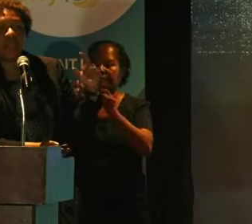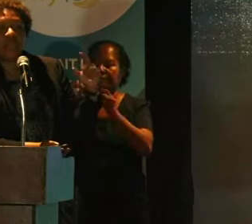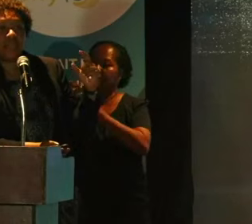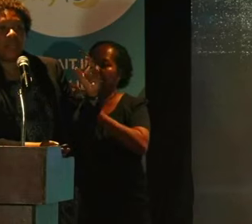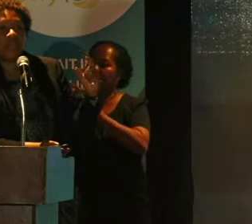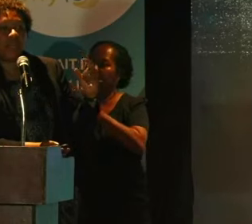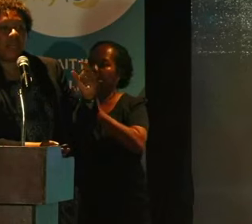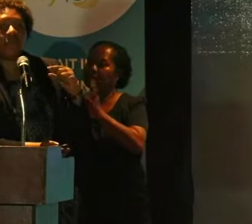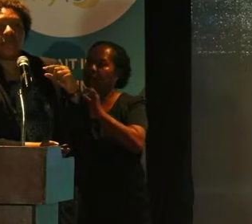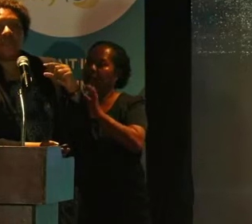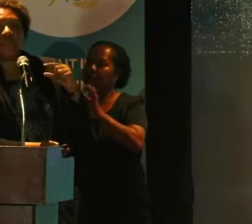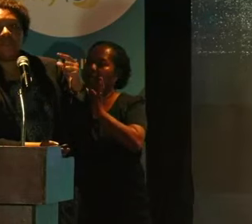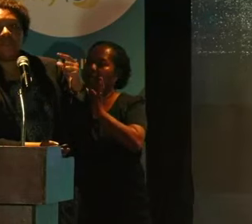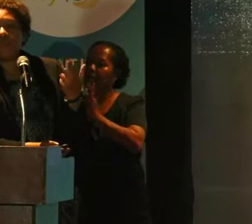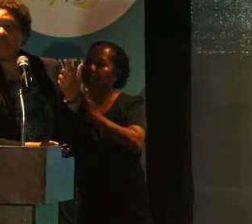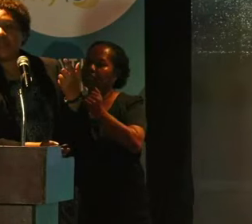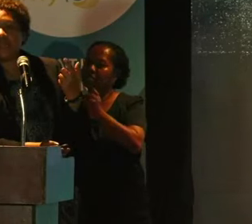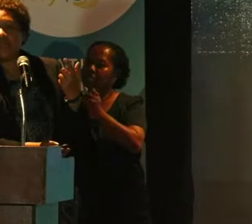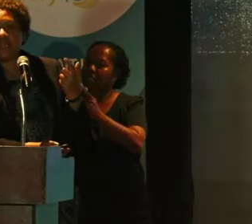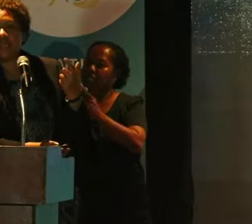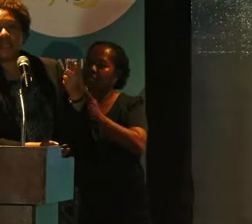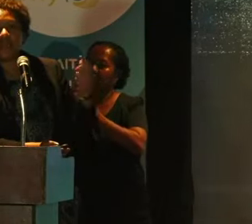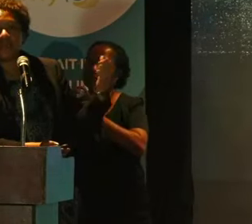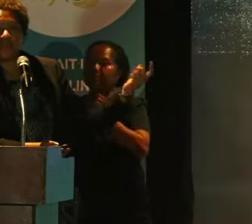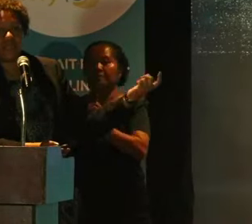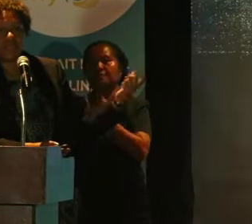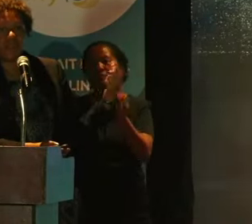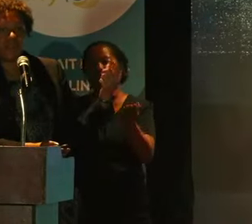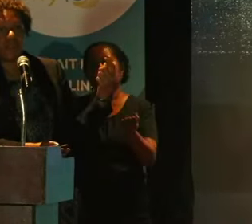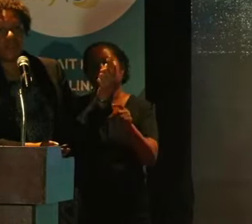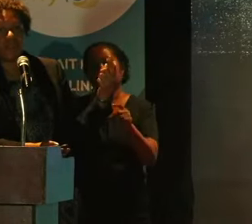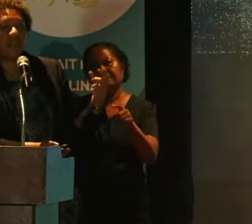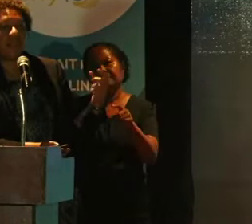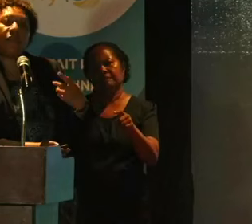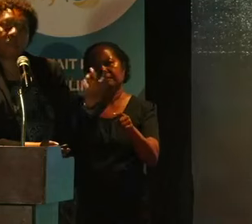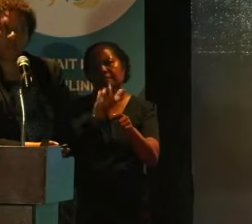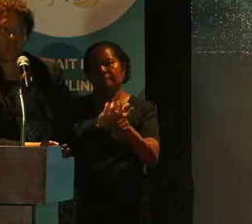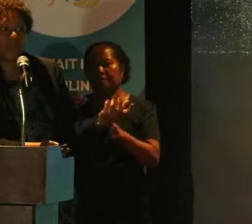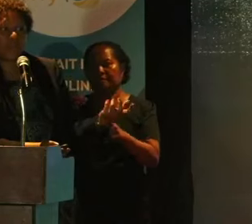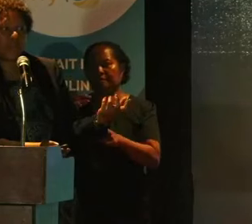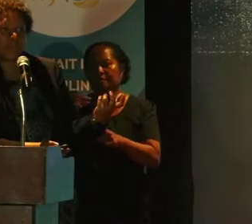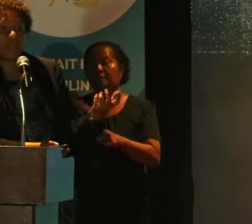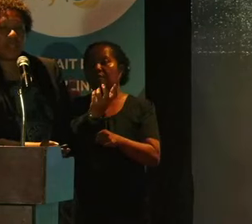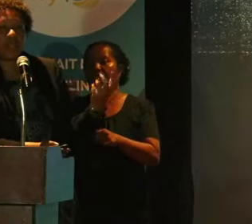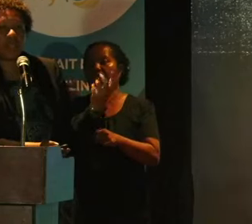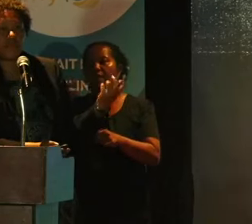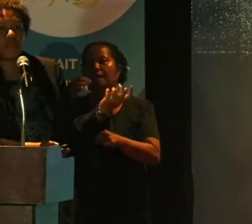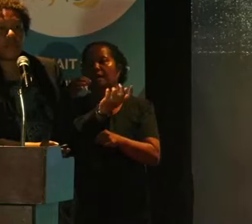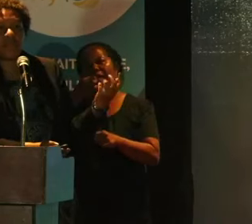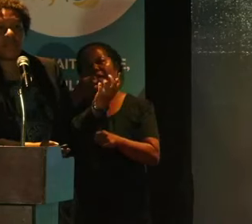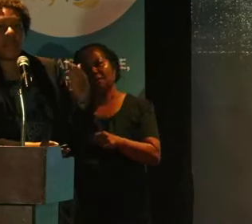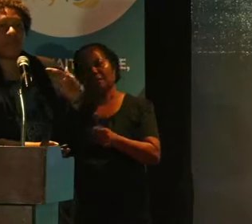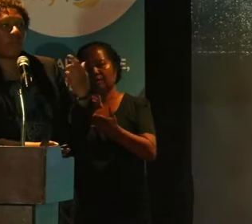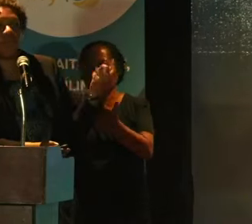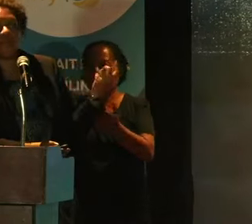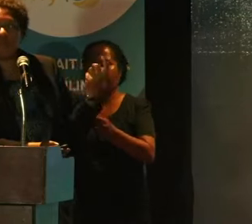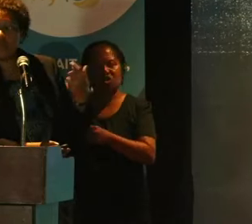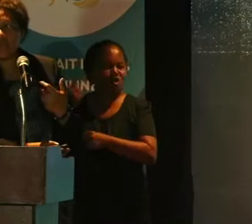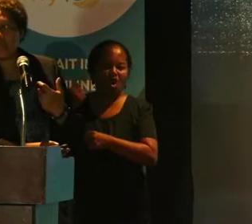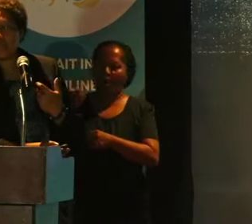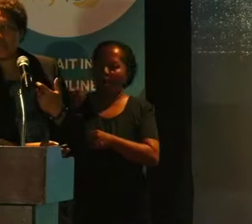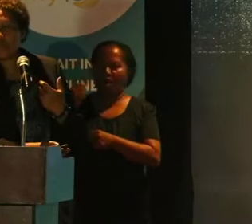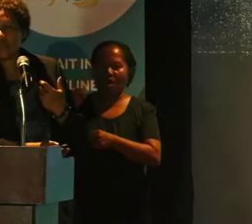be selling liquor. And if you live in a residence and you see that that's your neighbor, then you can go and make an objection, write to NCDC and say, no, hang